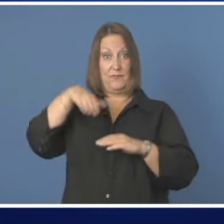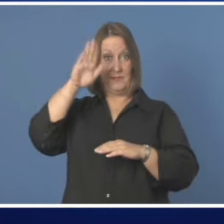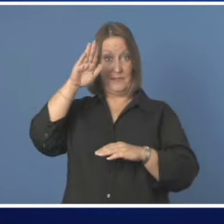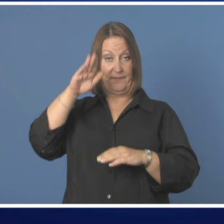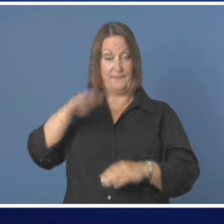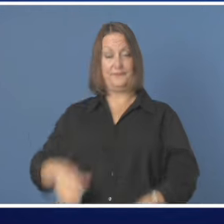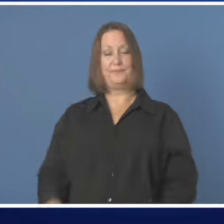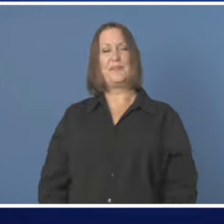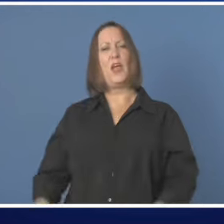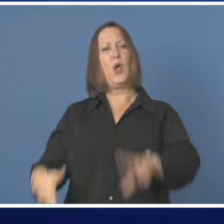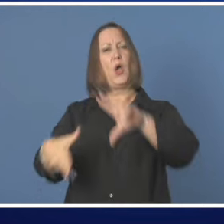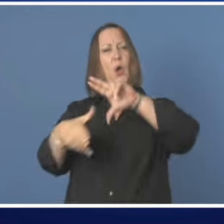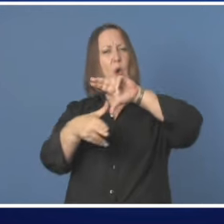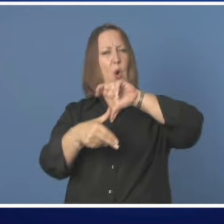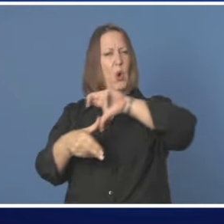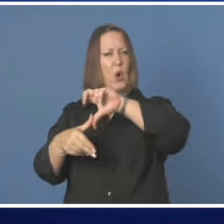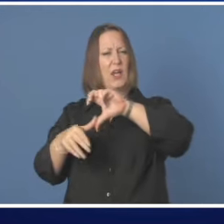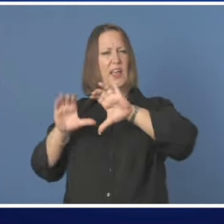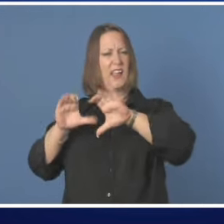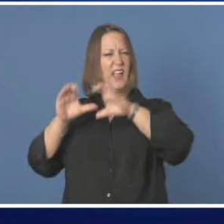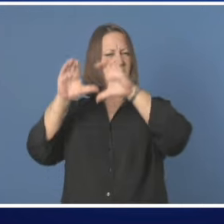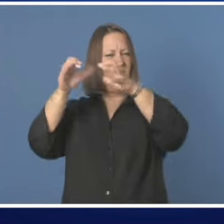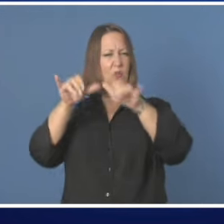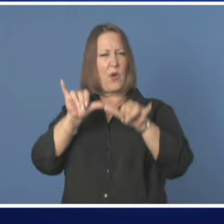the Saffir-Simpson scale.